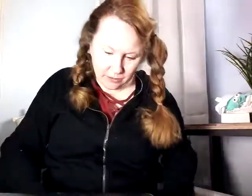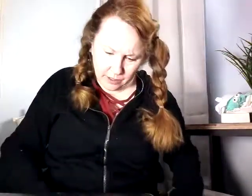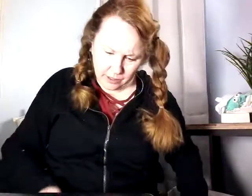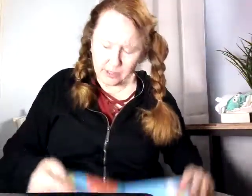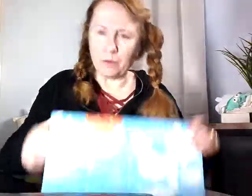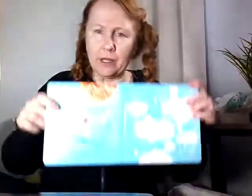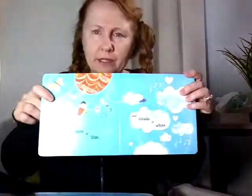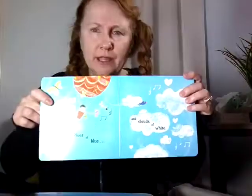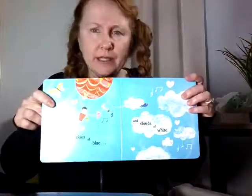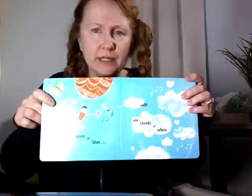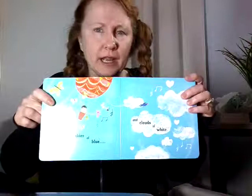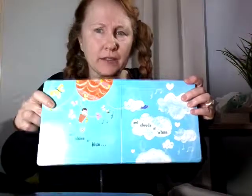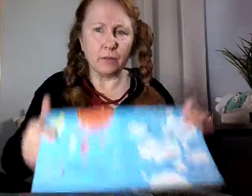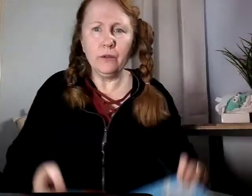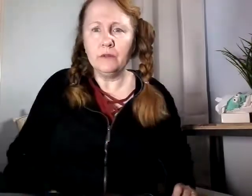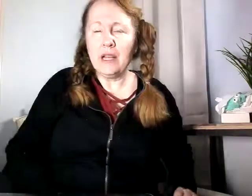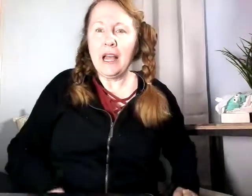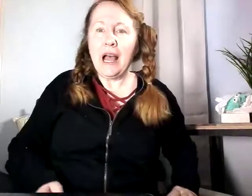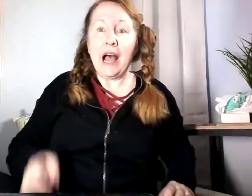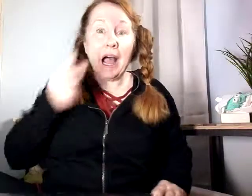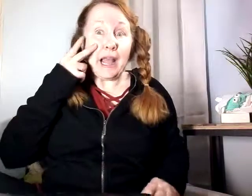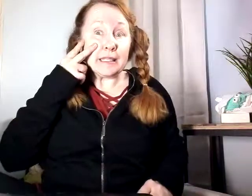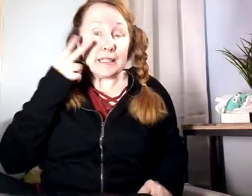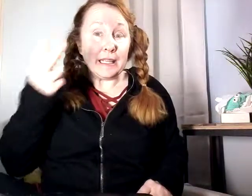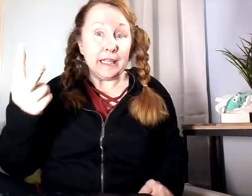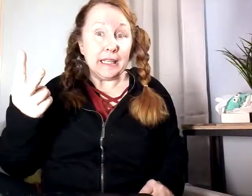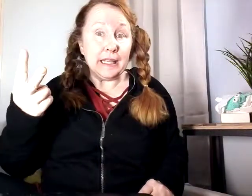I think that's pretty easy. I see skies of blue. I see